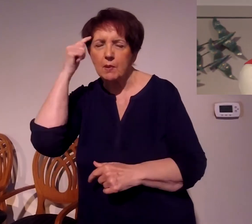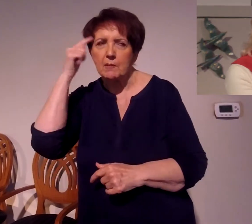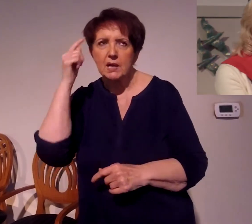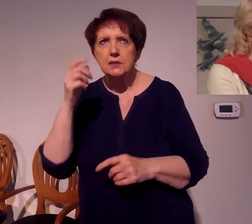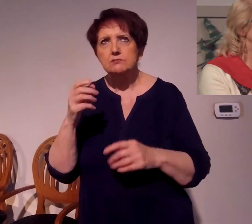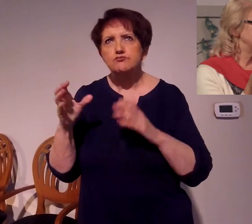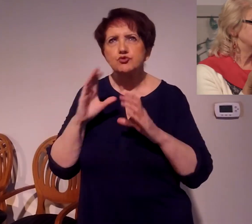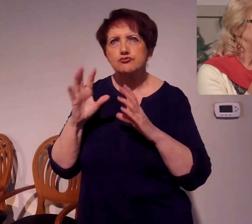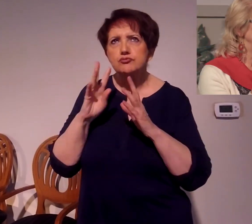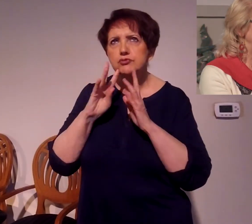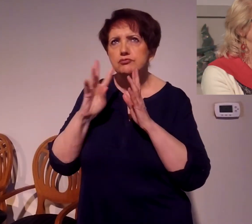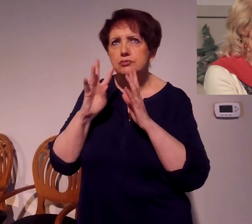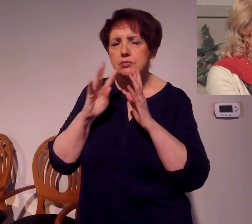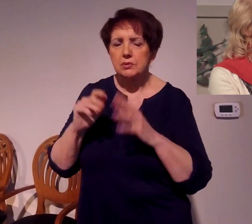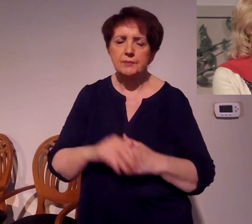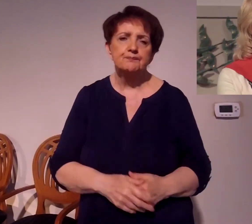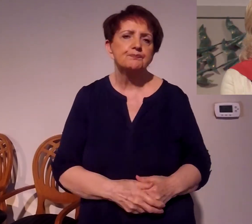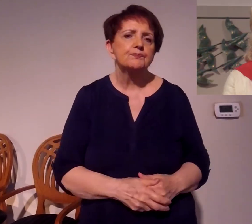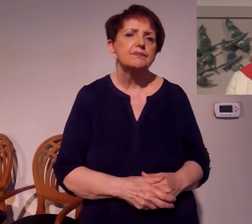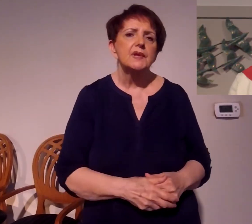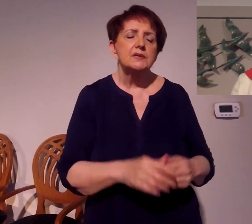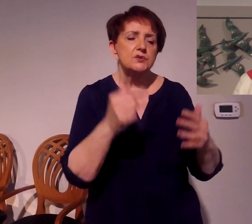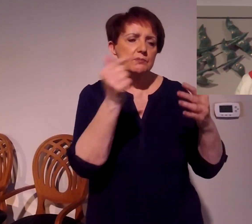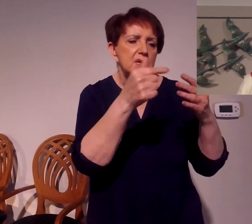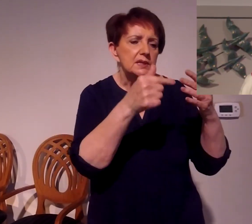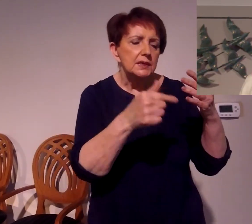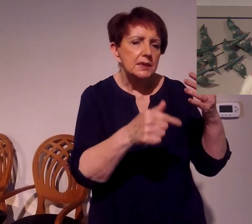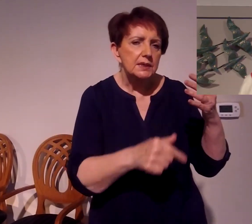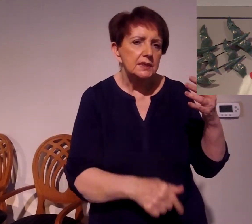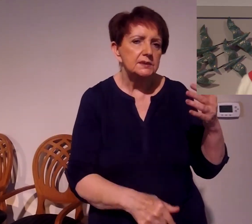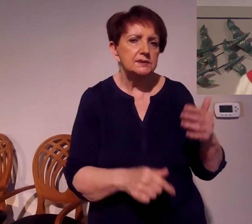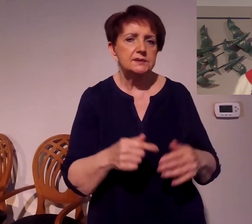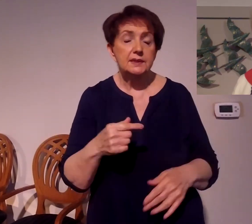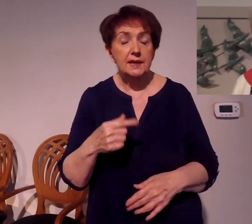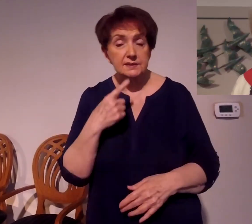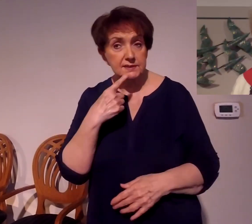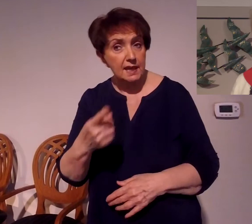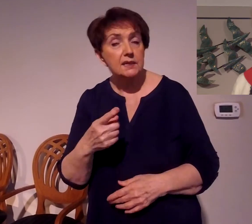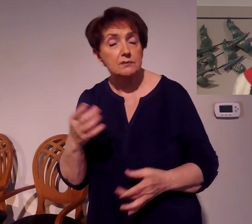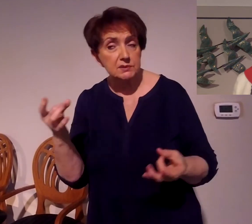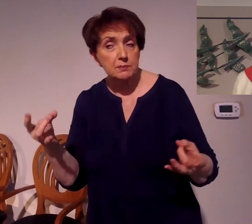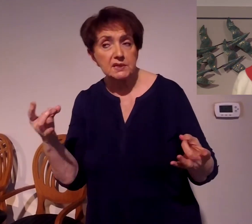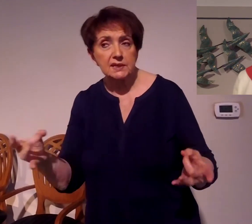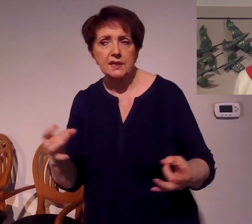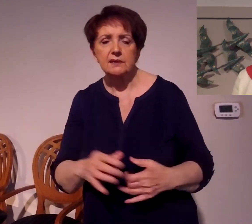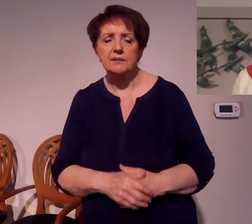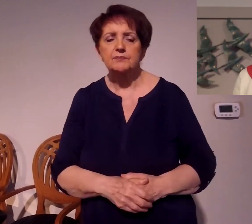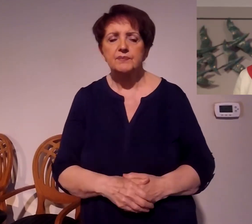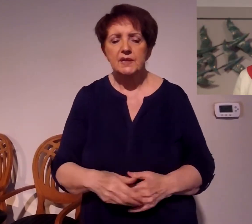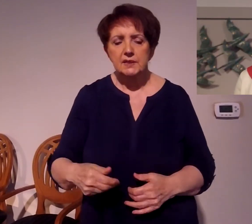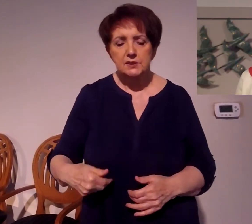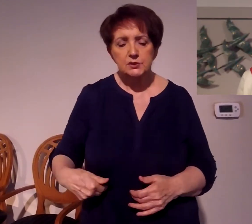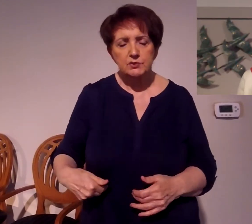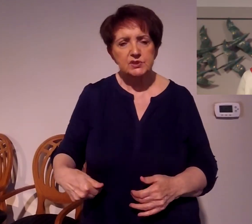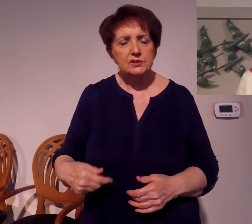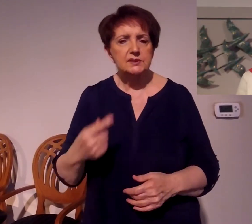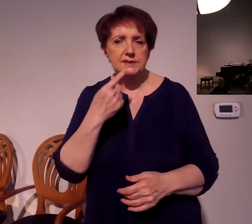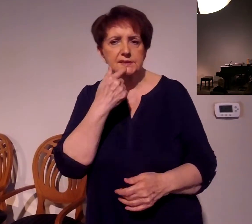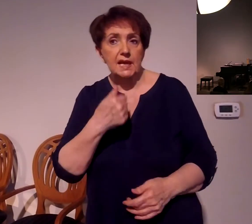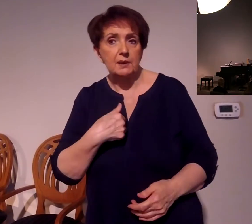made lists of things and I said, oh, look, I'm meditating. The universe the intuition is telling me things.